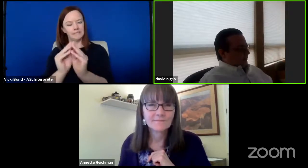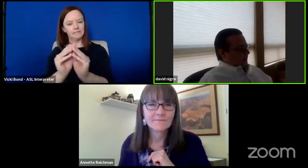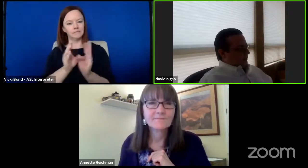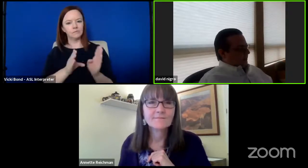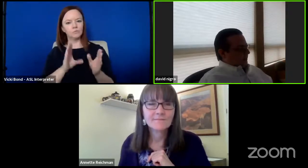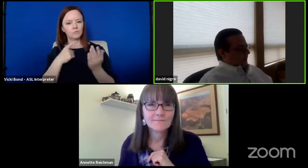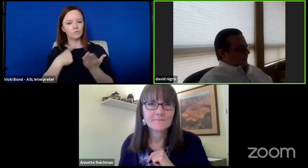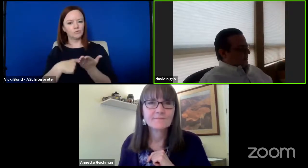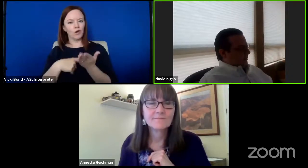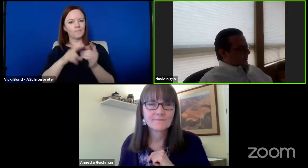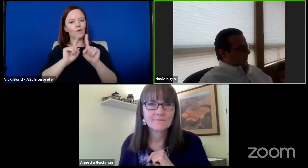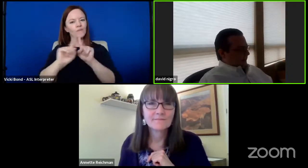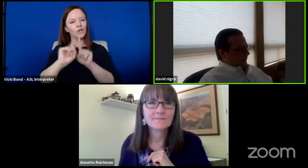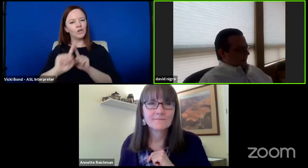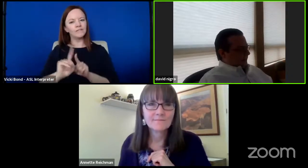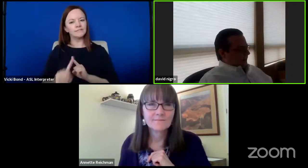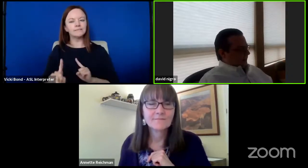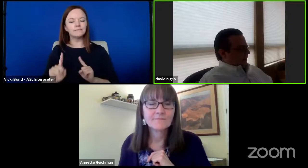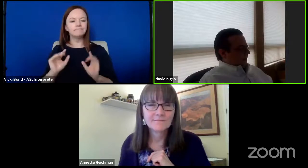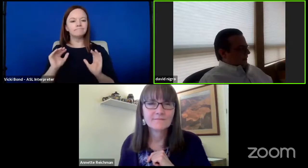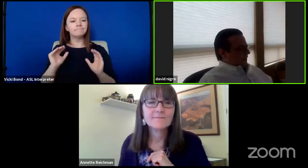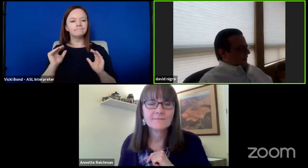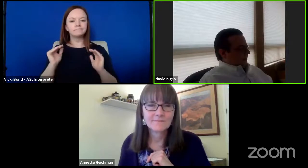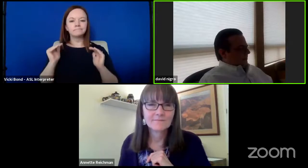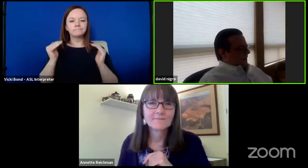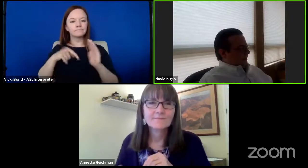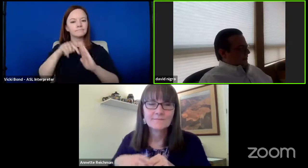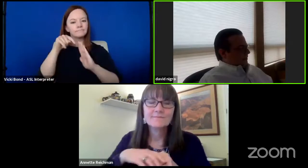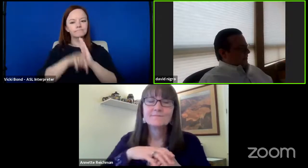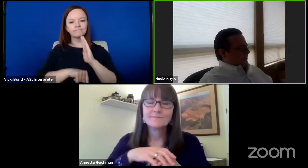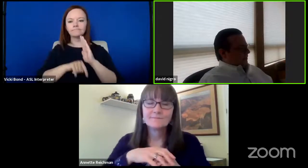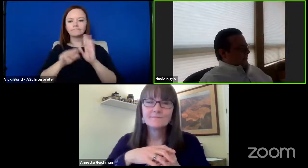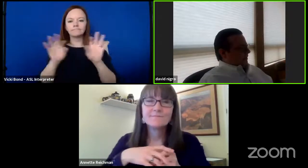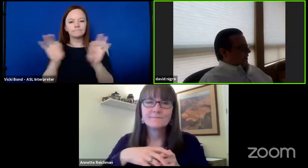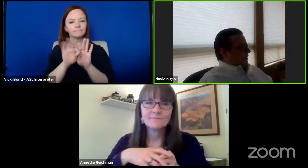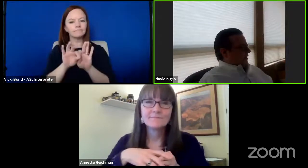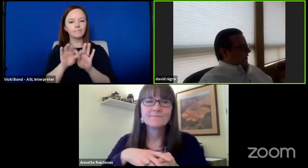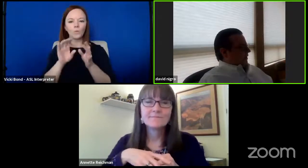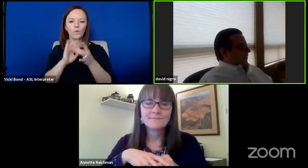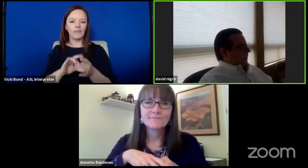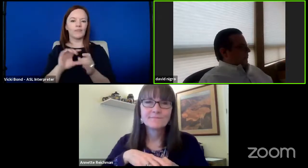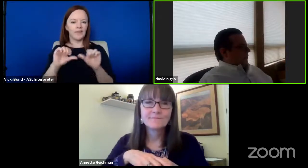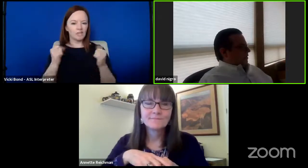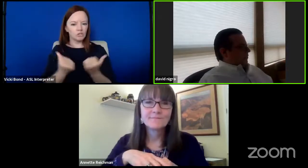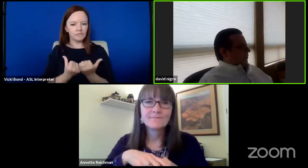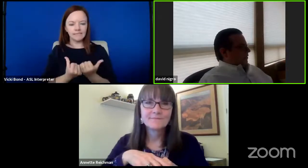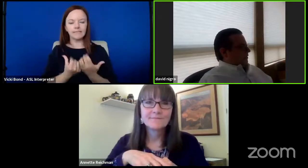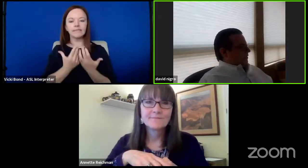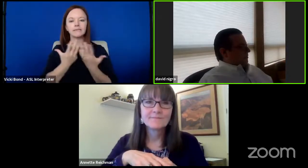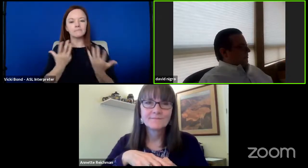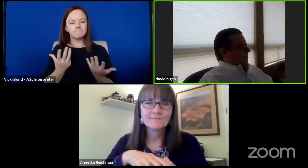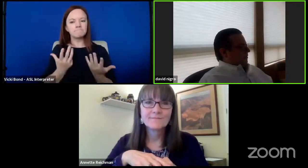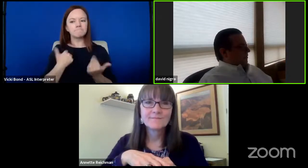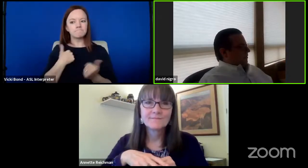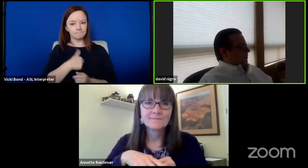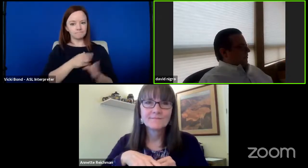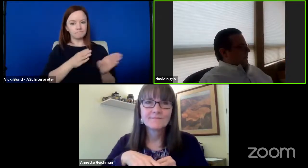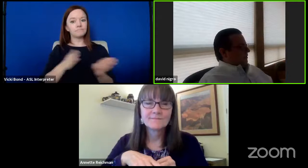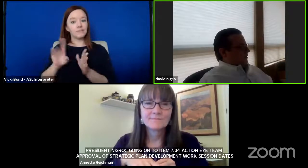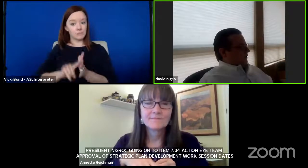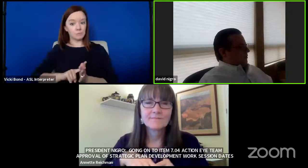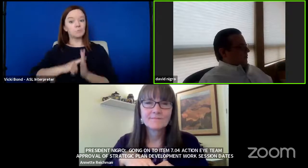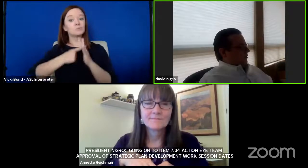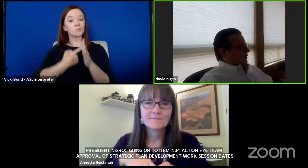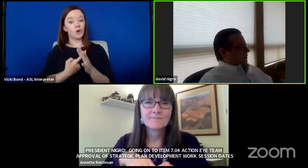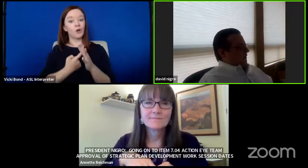about various kind of high-level matters at the agency. We were going to start those